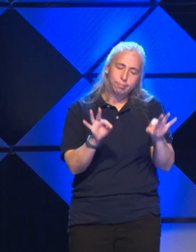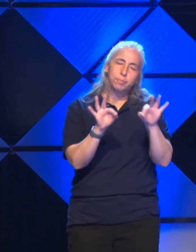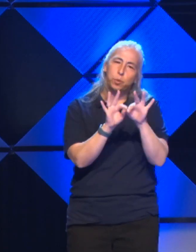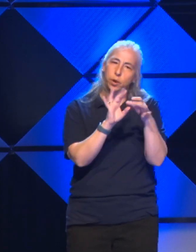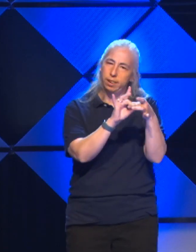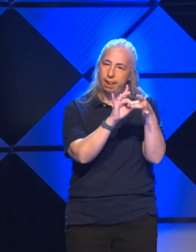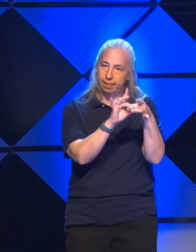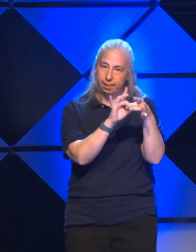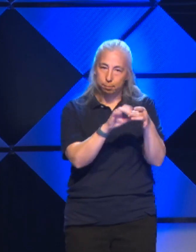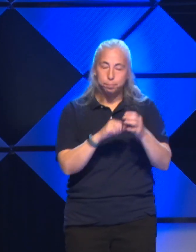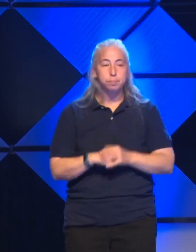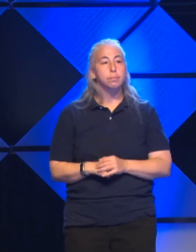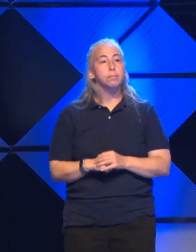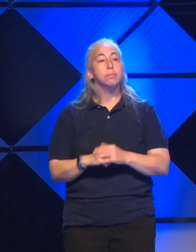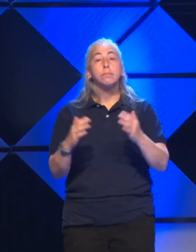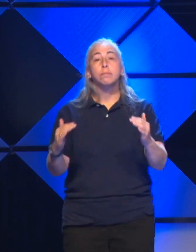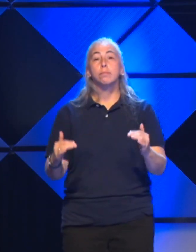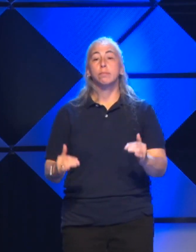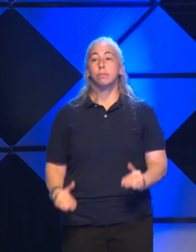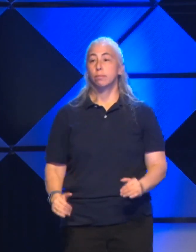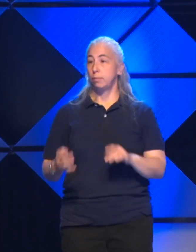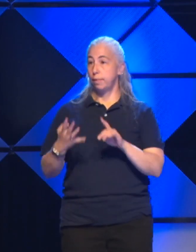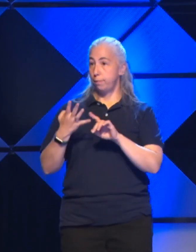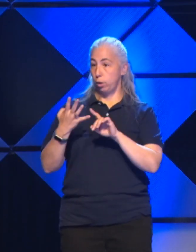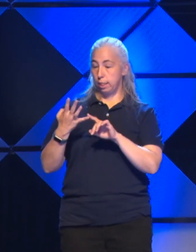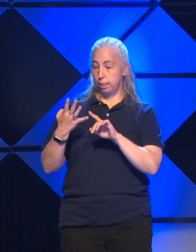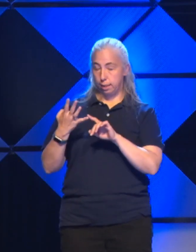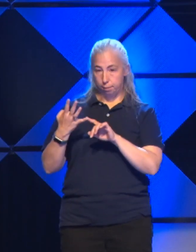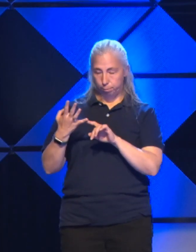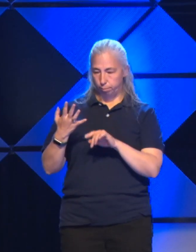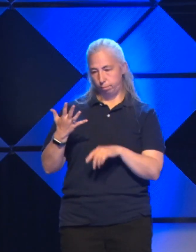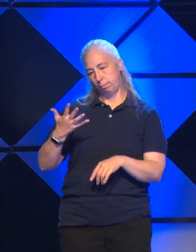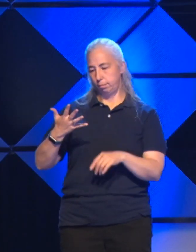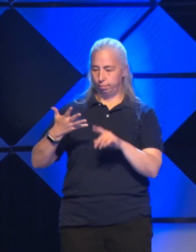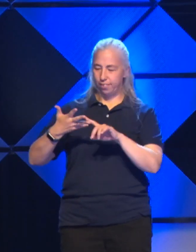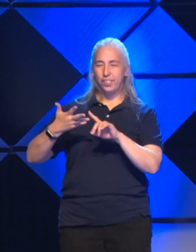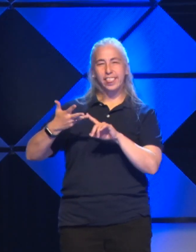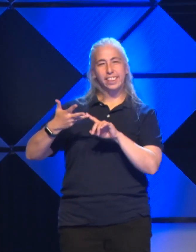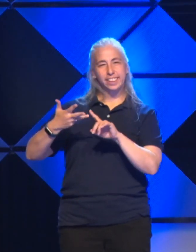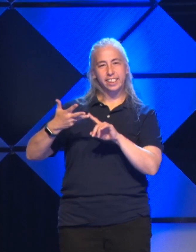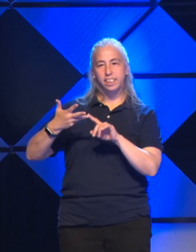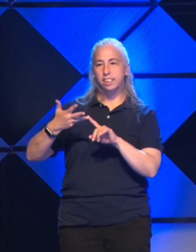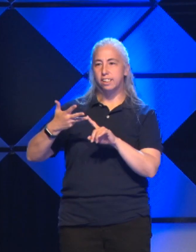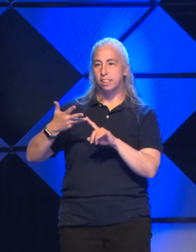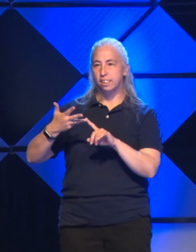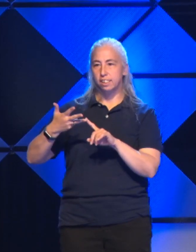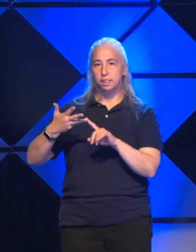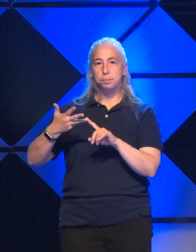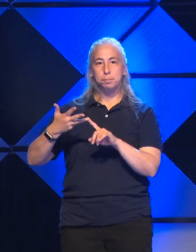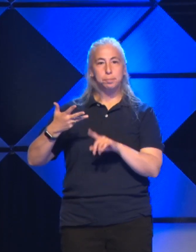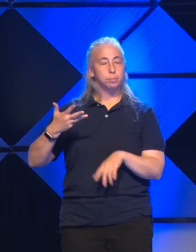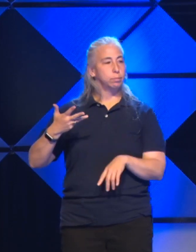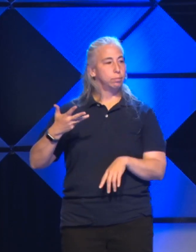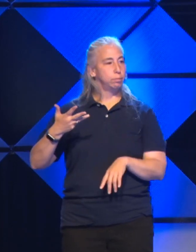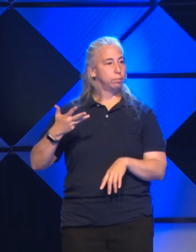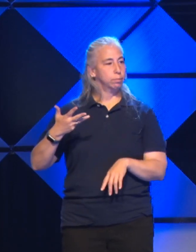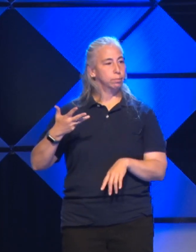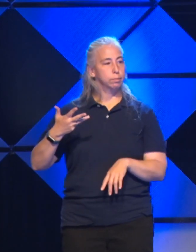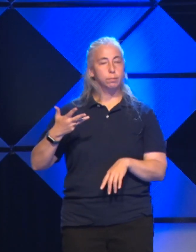Fourth enemy that will shadow hope in our lives is meaningless.